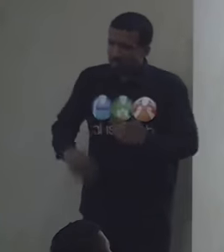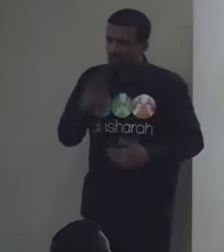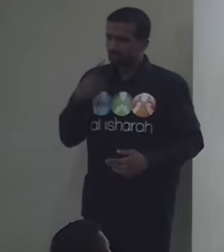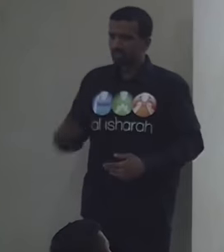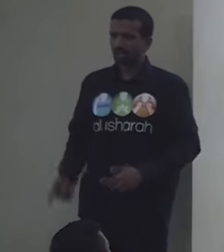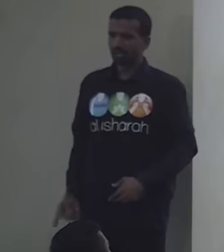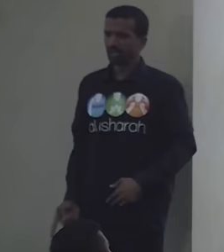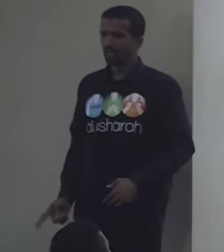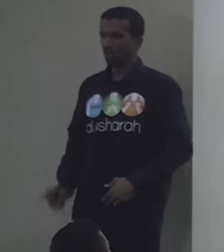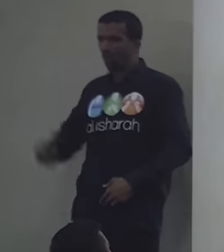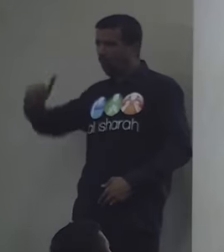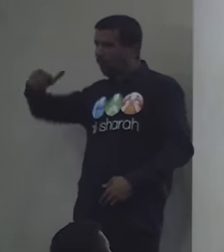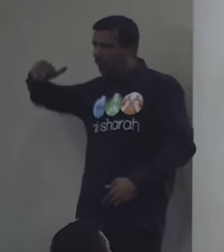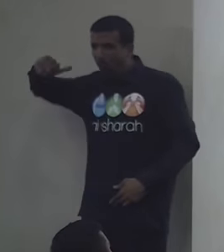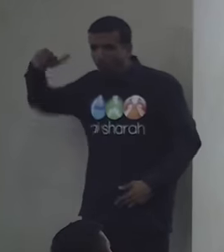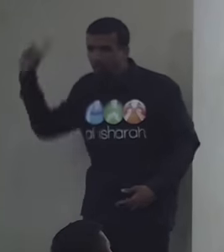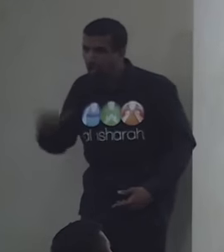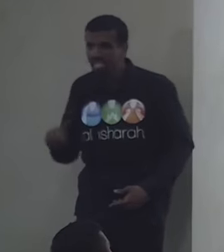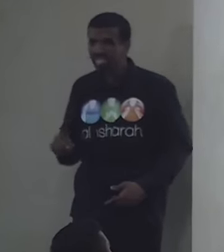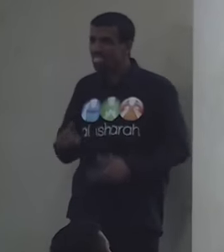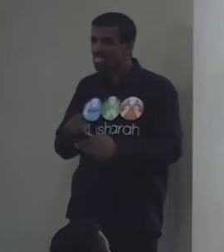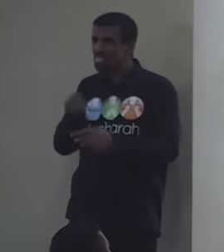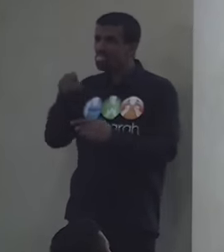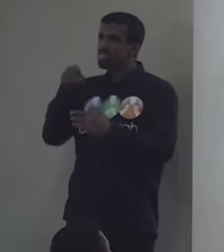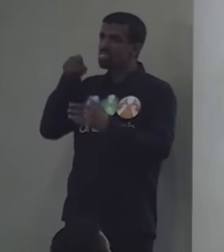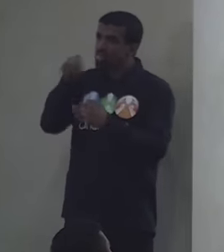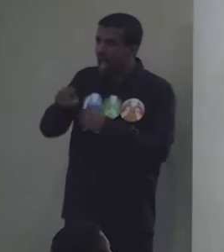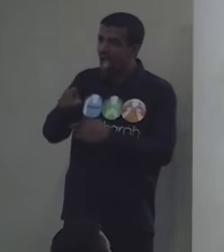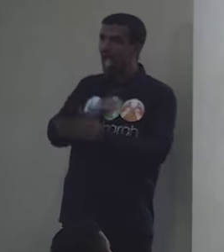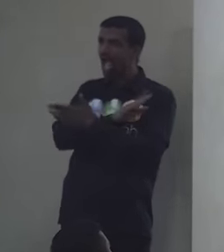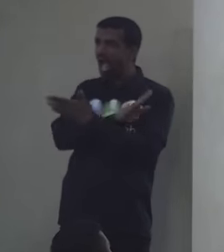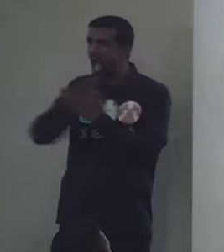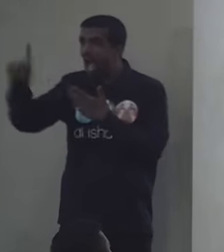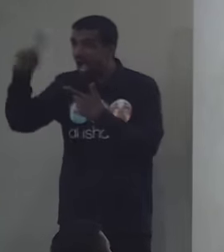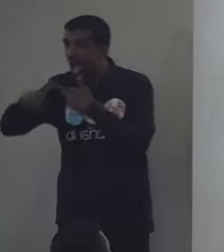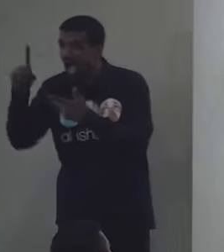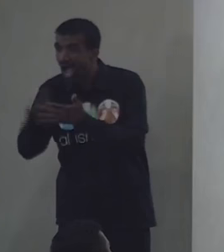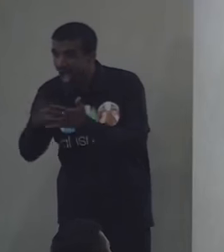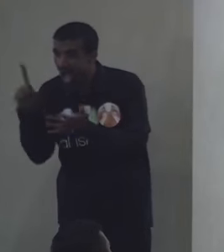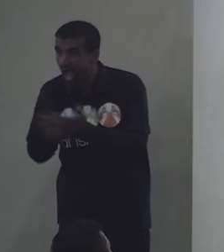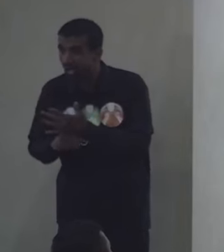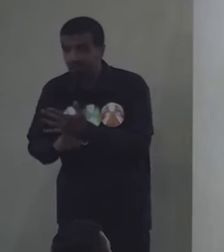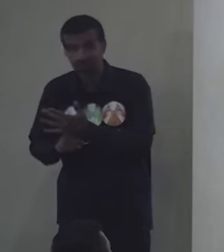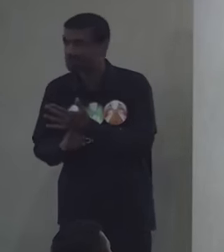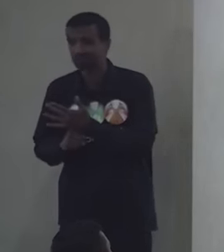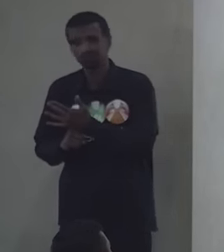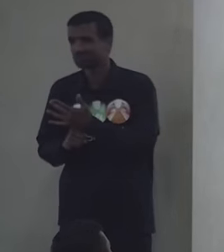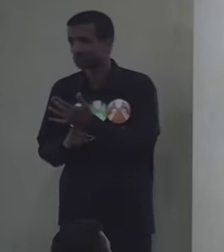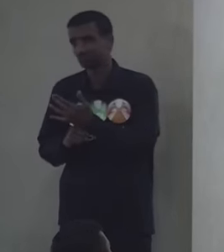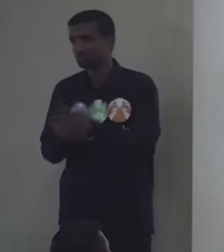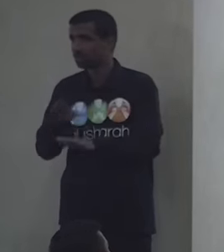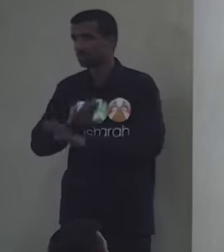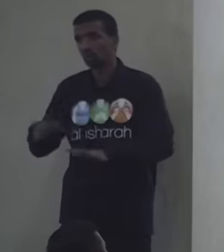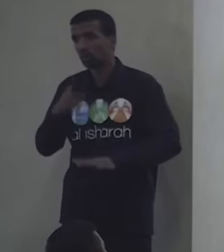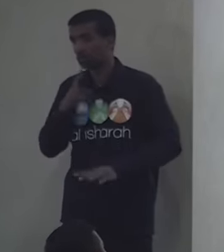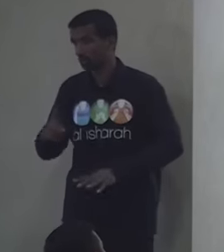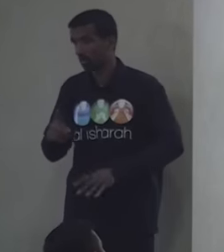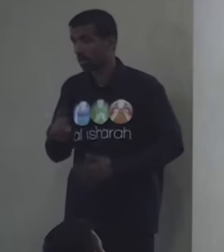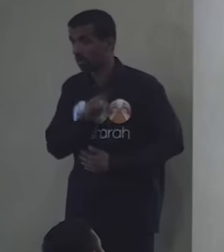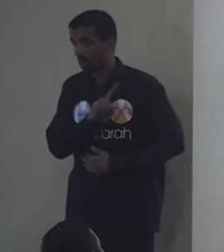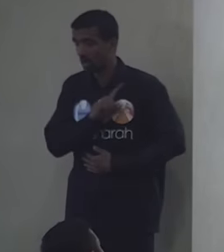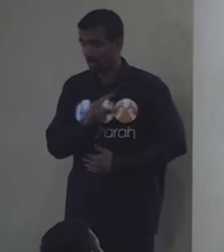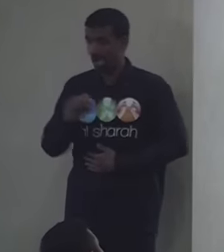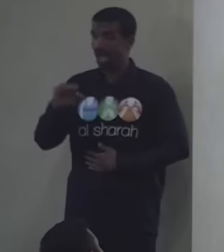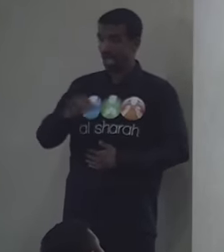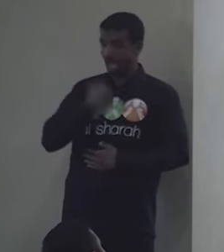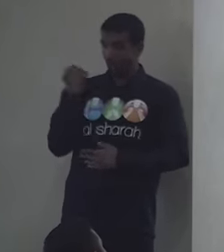hell are you, etc., etc. Don't do it. This is actually making light of something that's very serious in our religion.